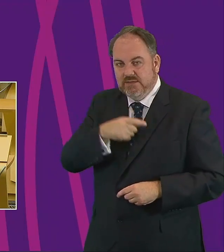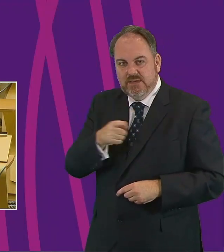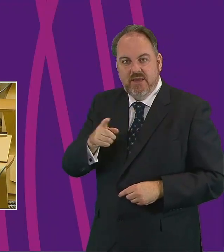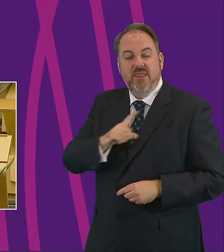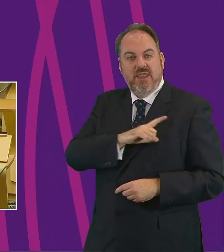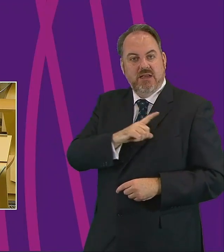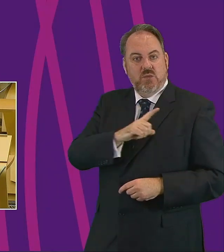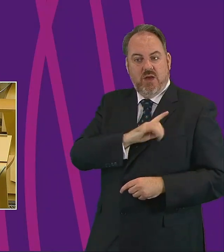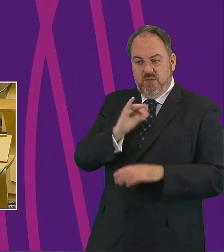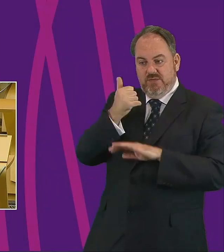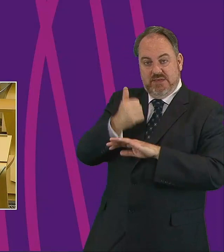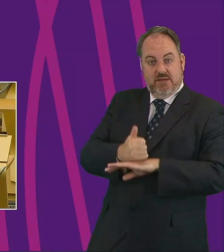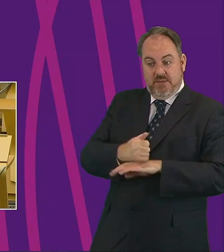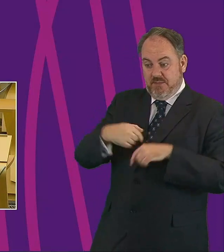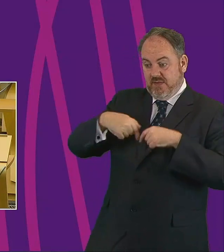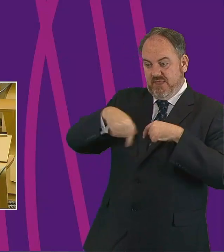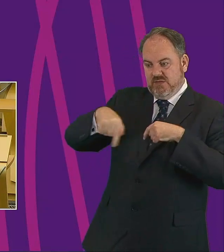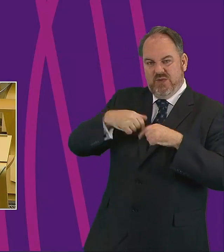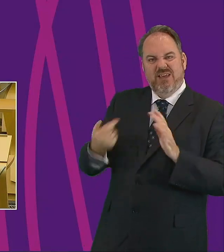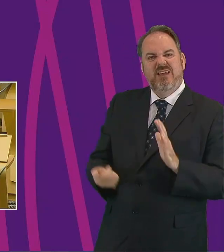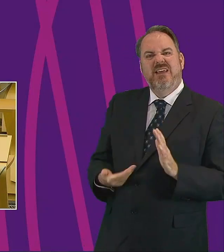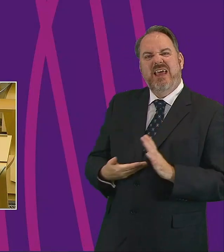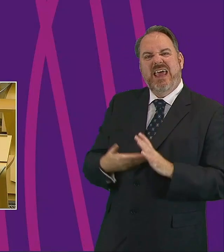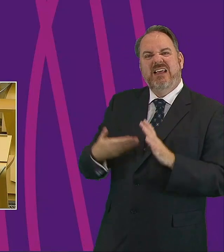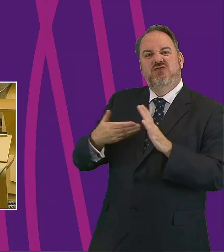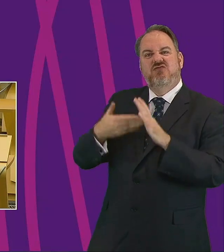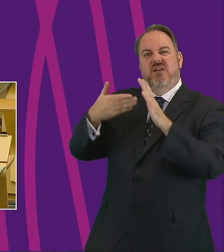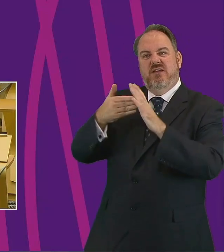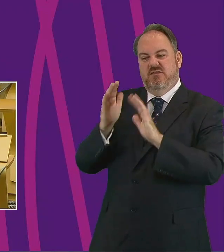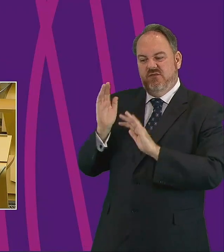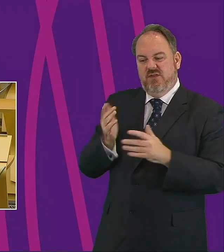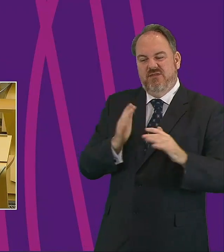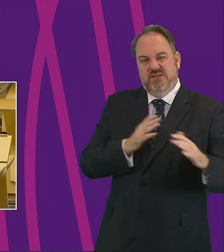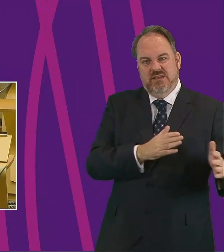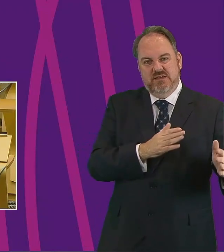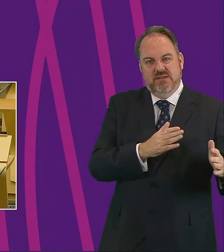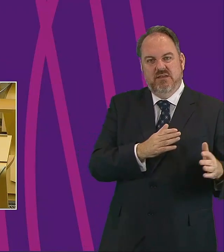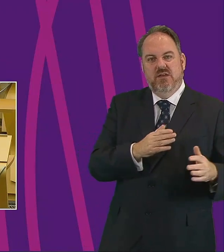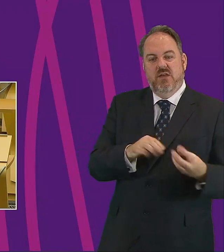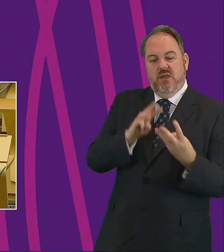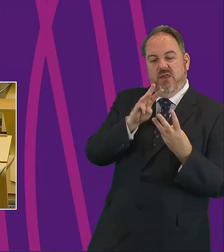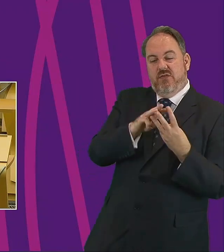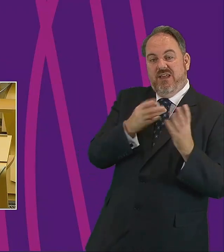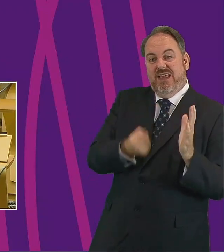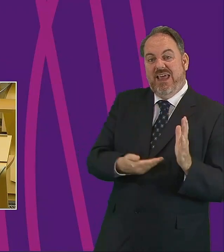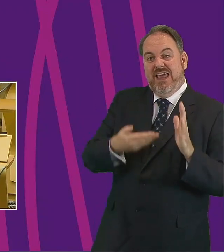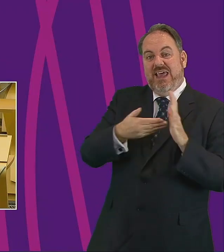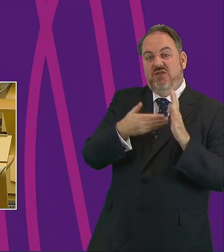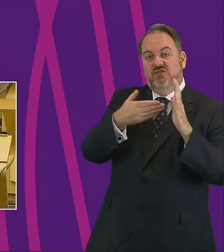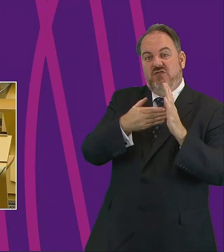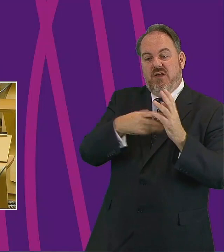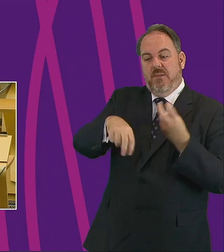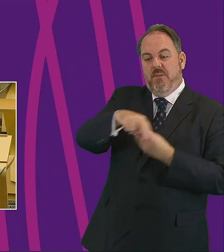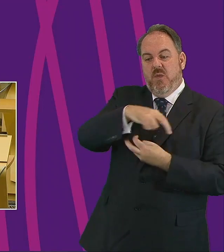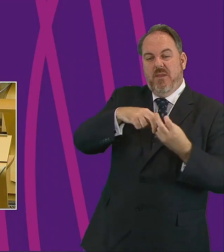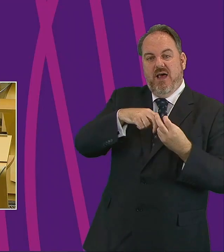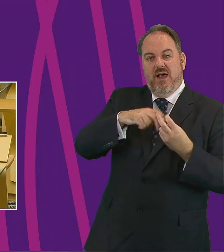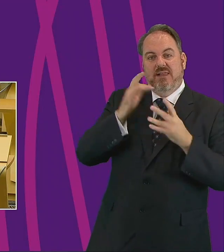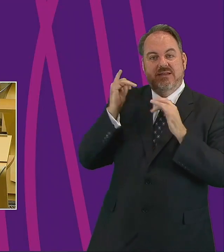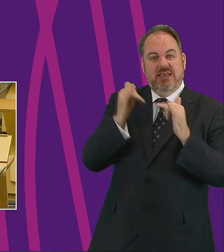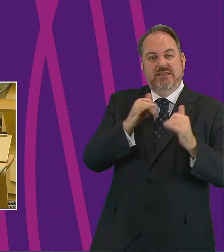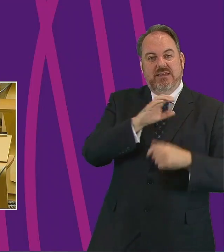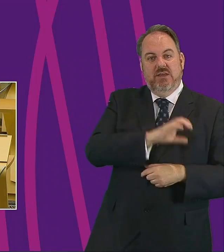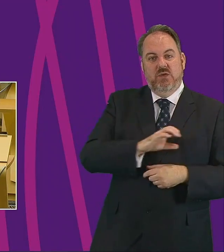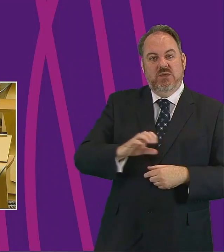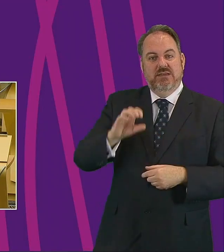we are activating this week additional contingency measures. The 3 additional mobile testing units that I spoke about, NHS